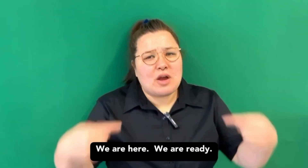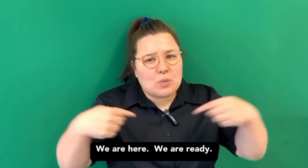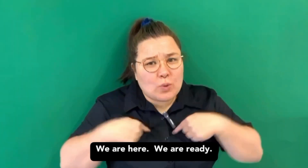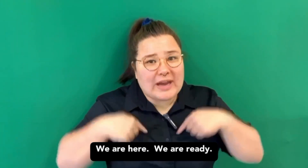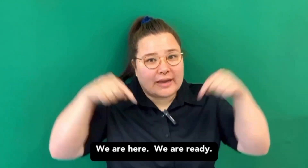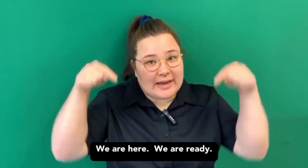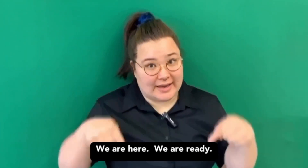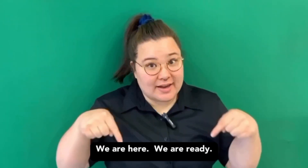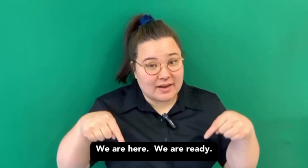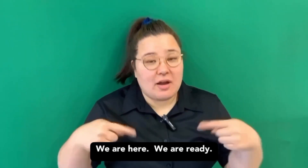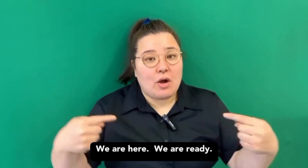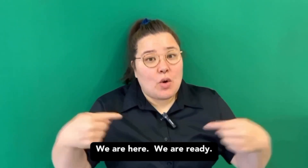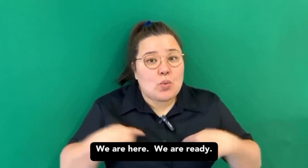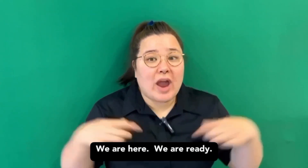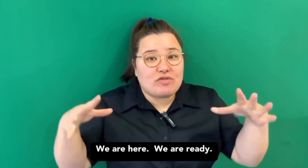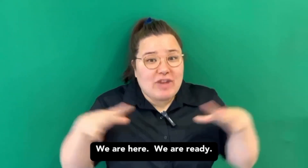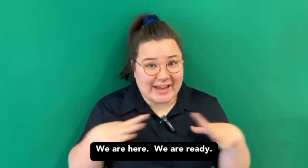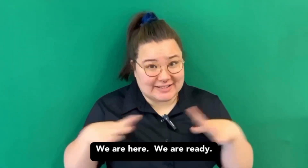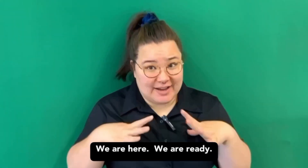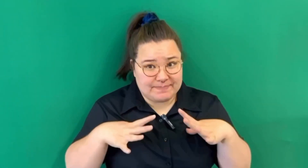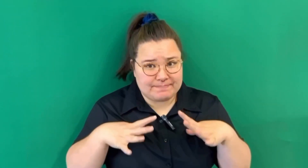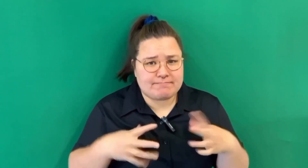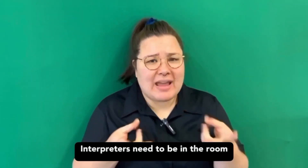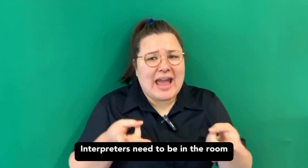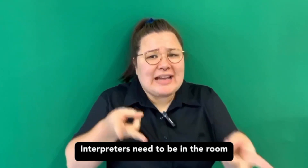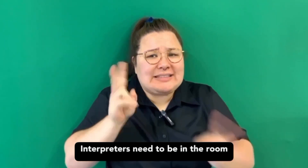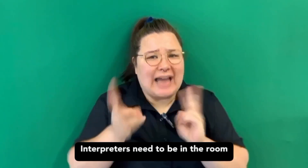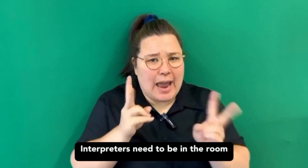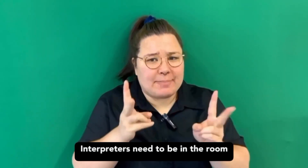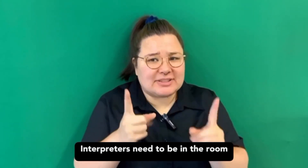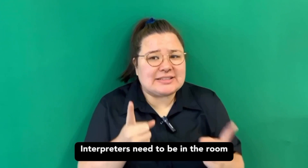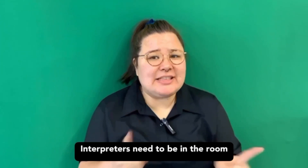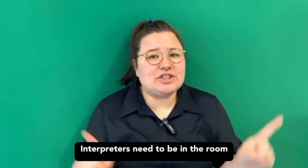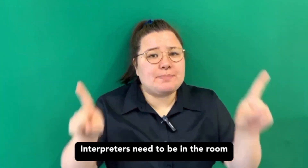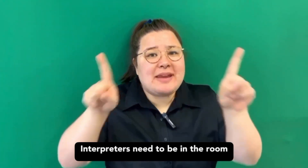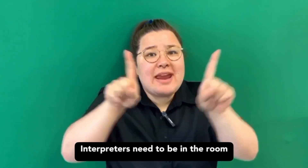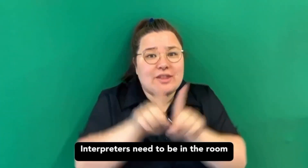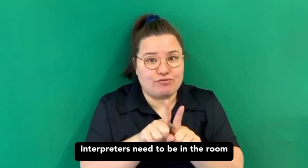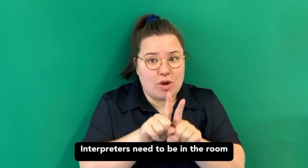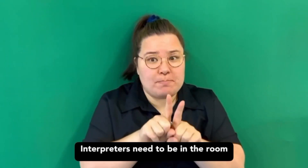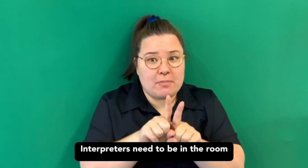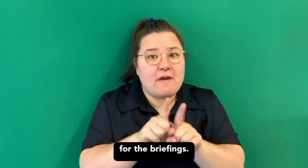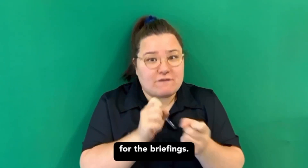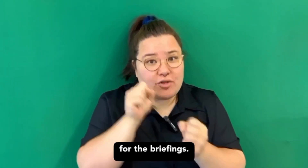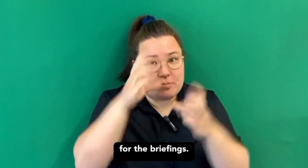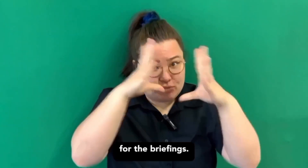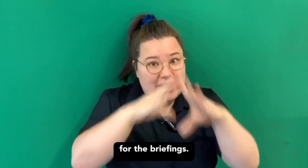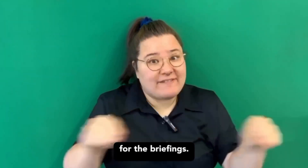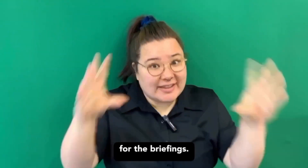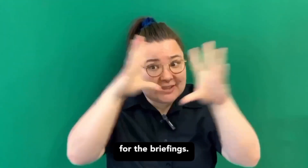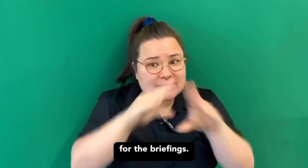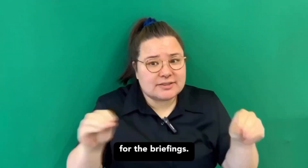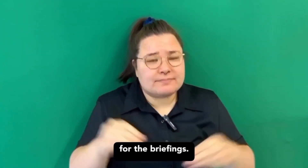We are here. We are ready. Interpreters need to be in the room for the briefings.